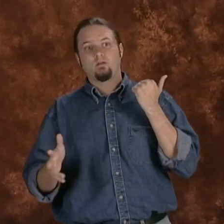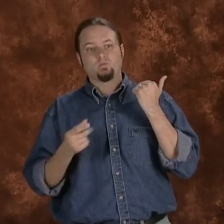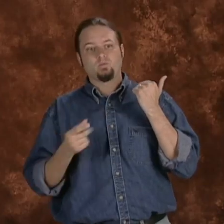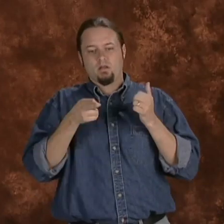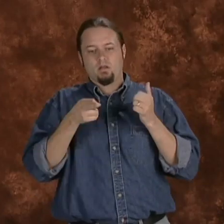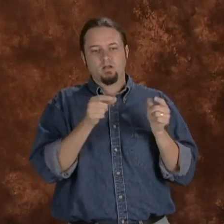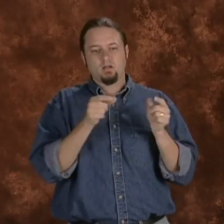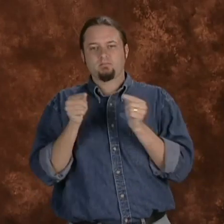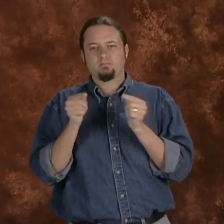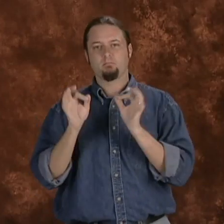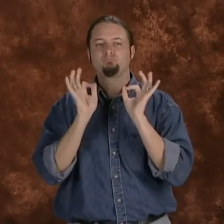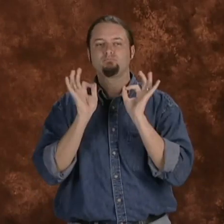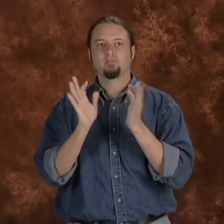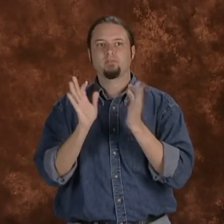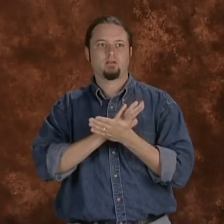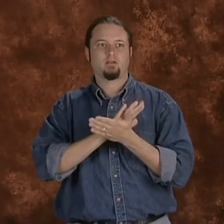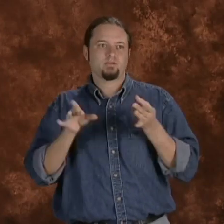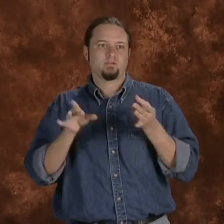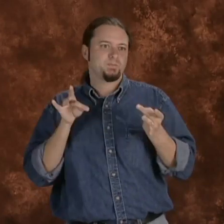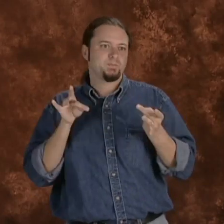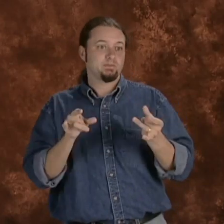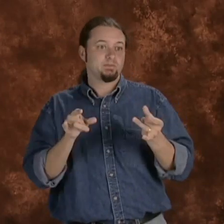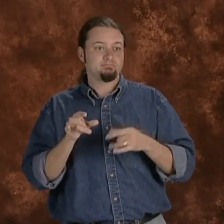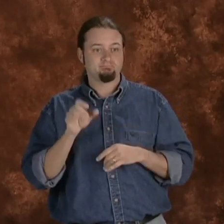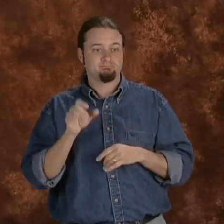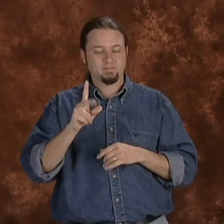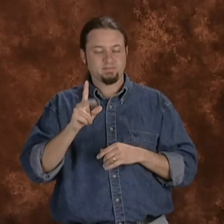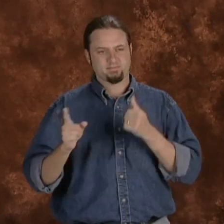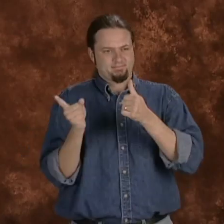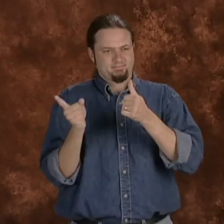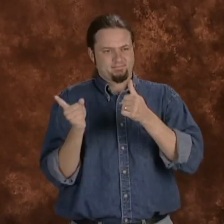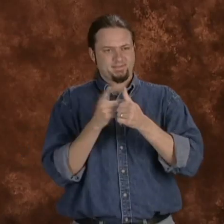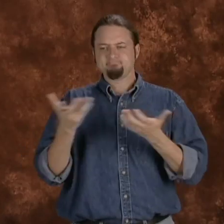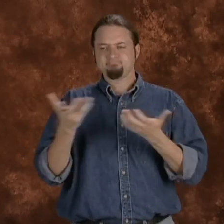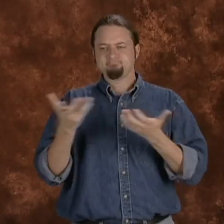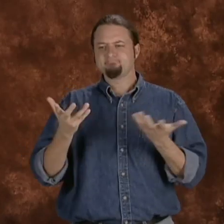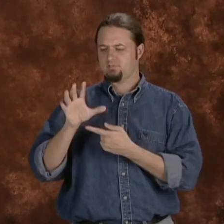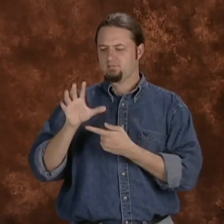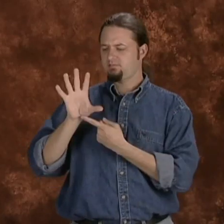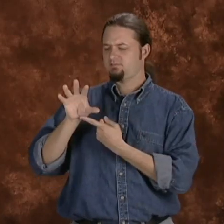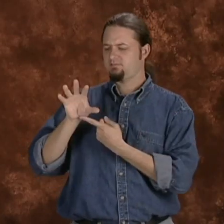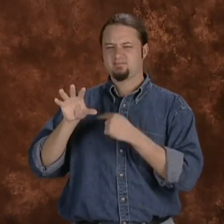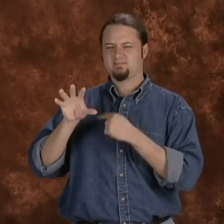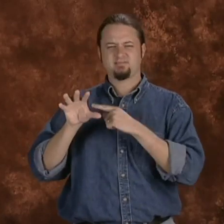So it's not so drawn out. You can make certain clips and just minimize it that way into certain clips.